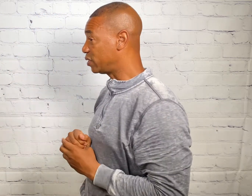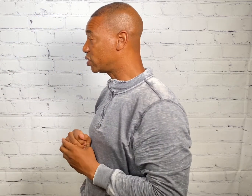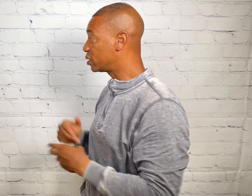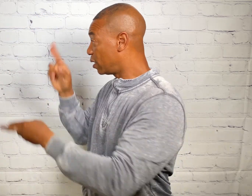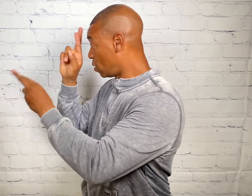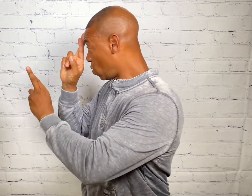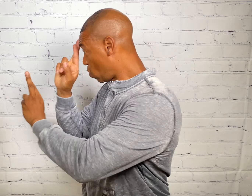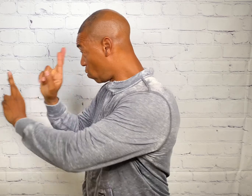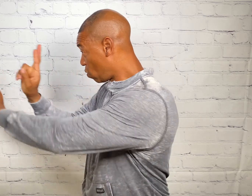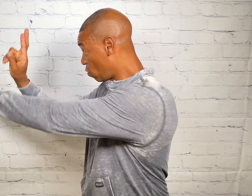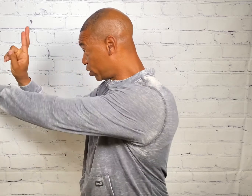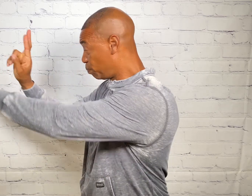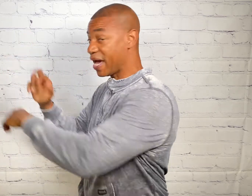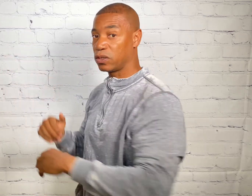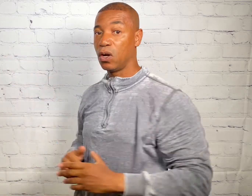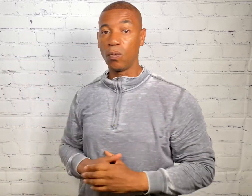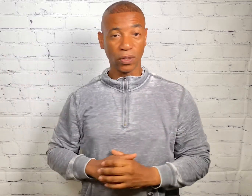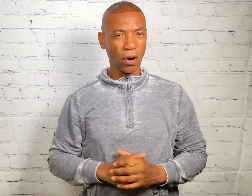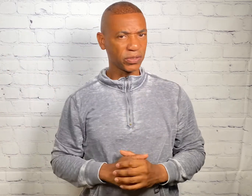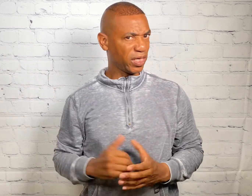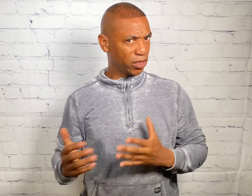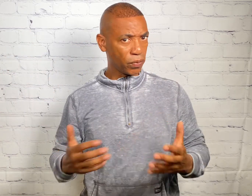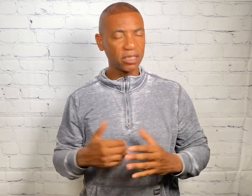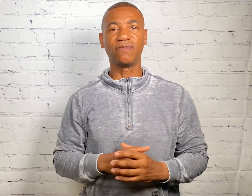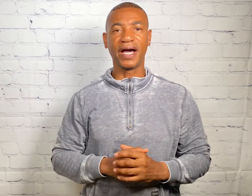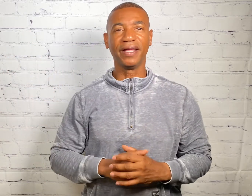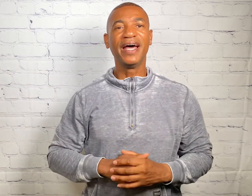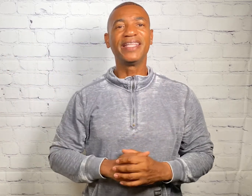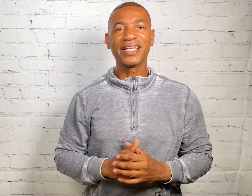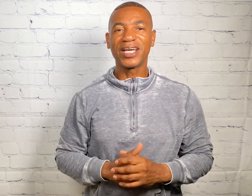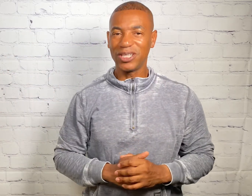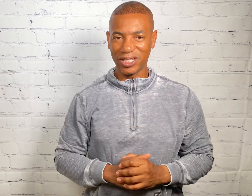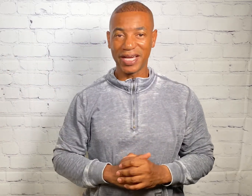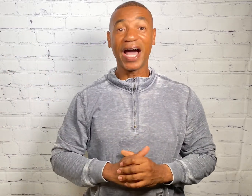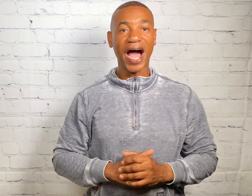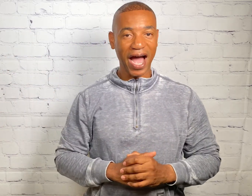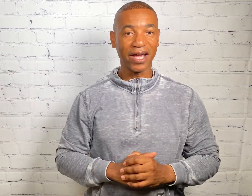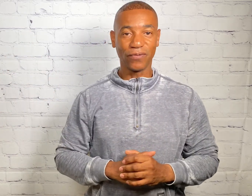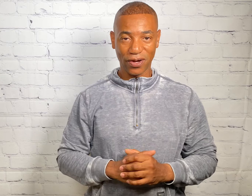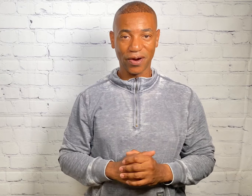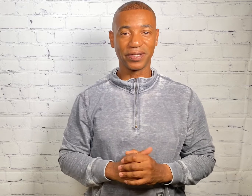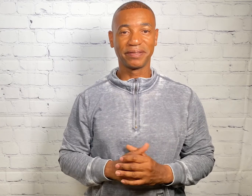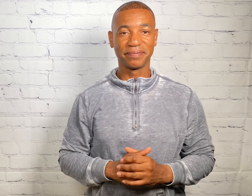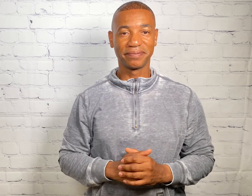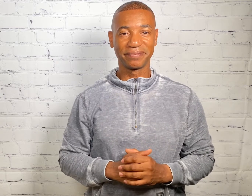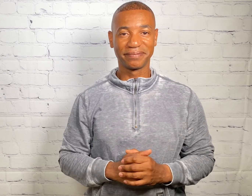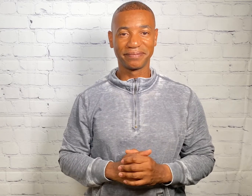H's or respect with R's. Either one is fine. That is how you sign high regard.